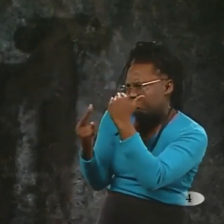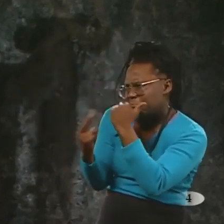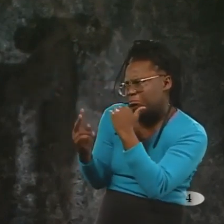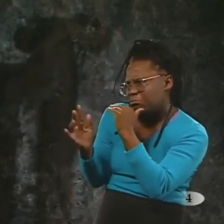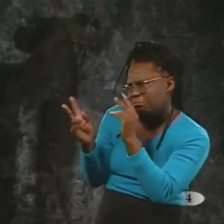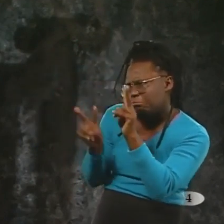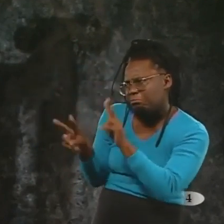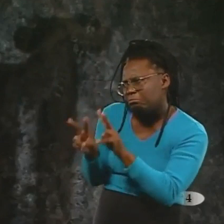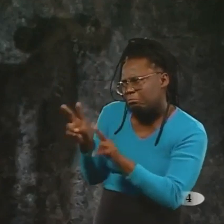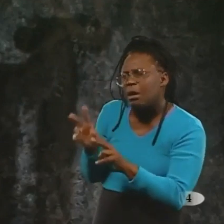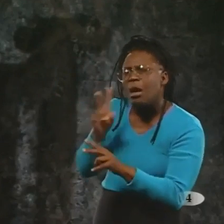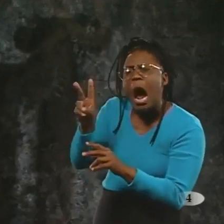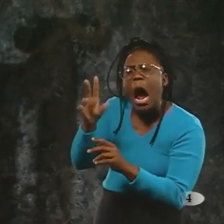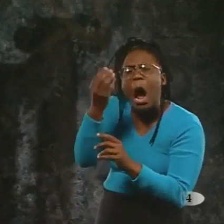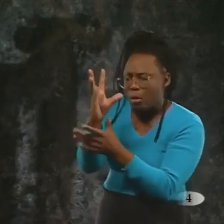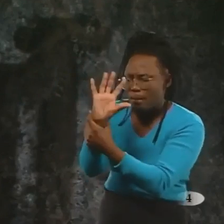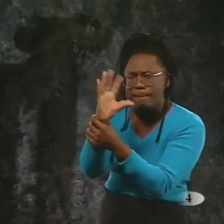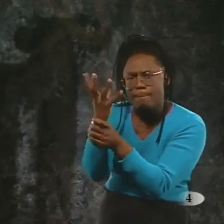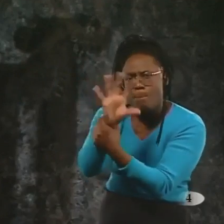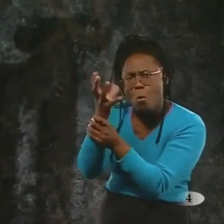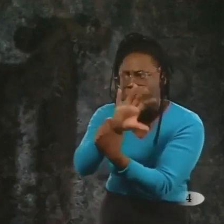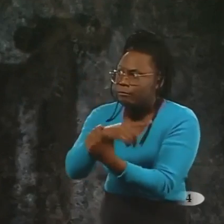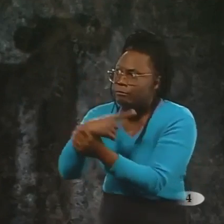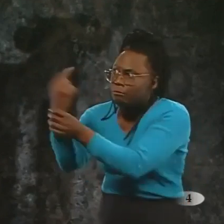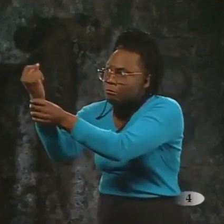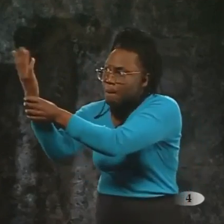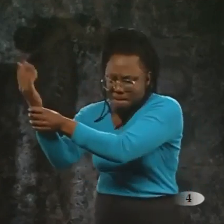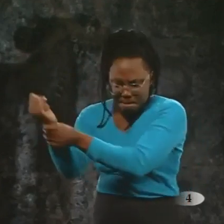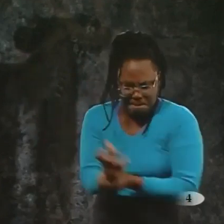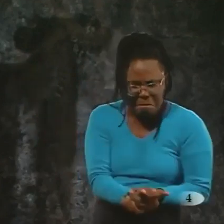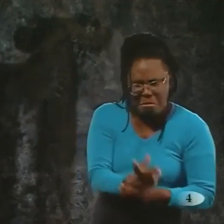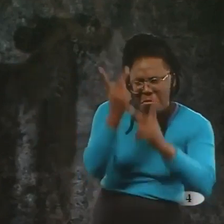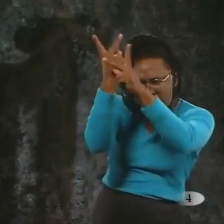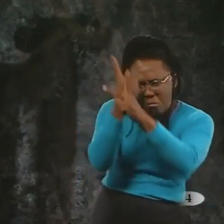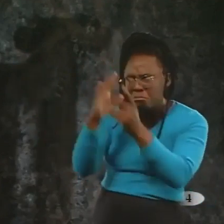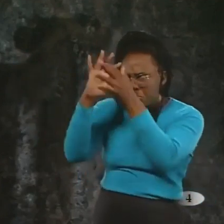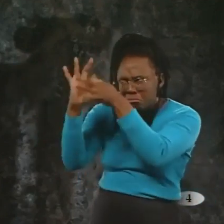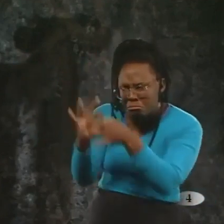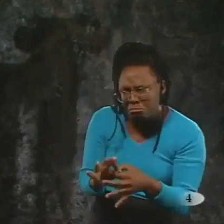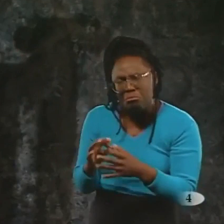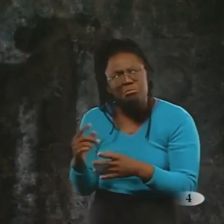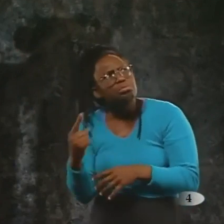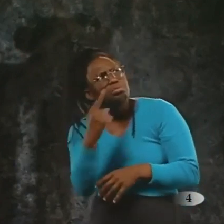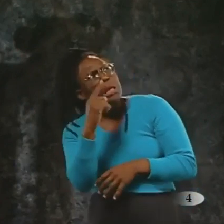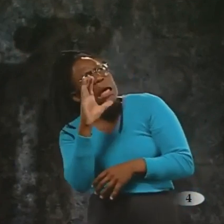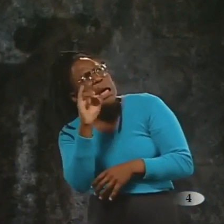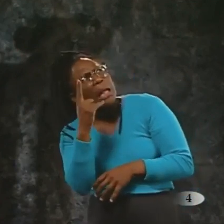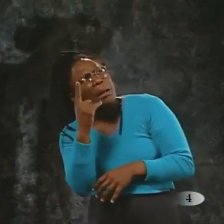trying to look at the fingerspelled words as a whole. Look at the shape. Look at the movement of the hand. Which way is it moving? Which direction is it